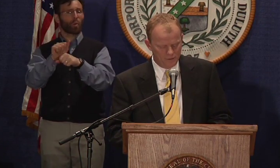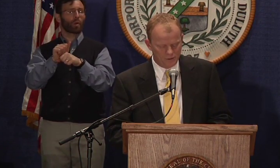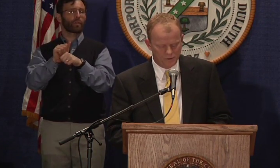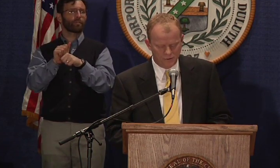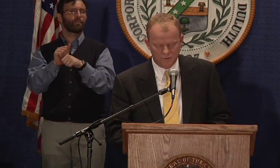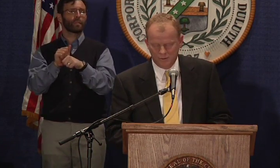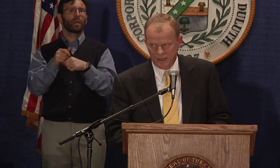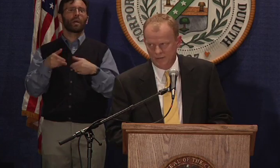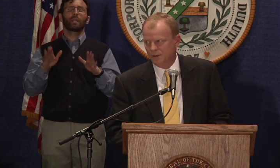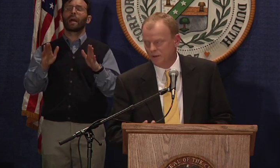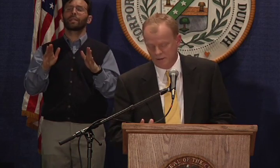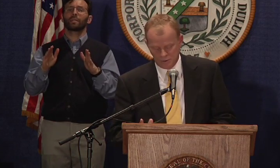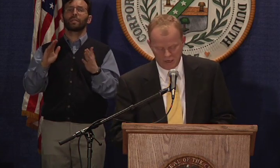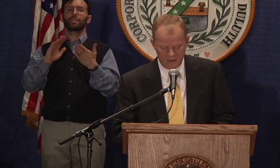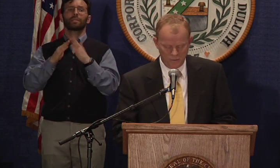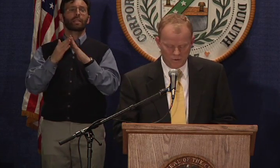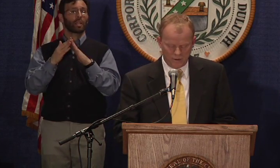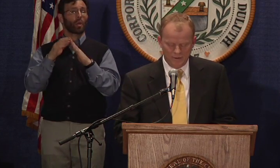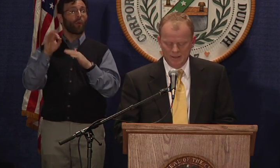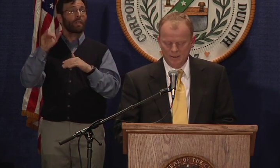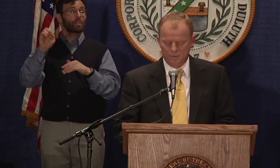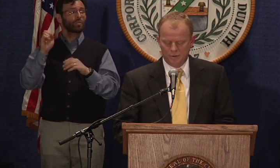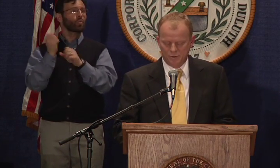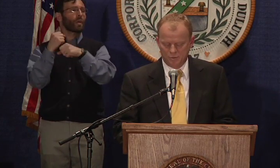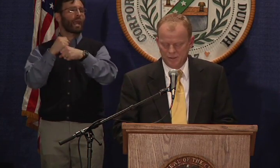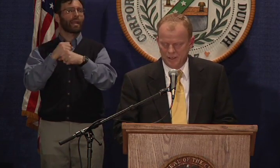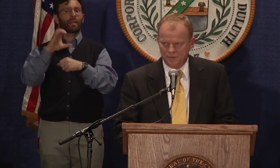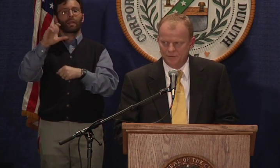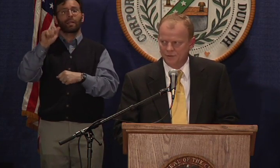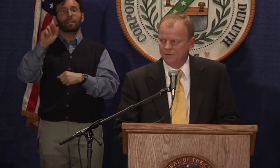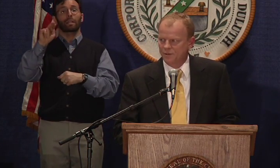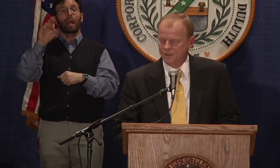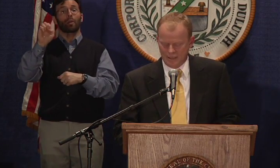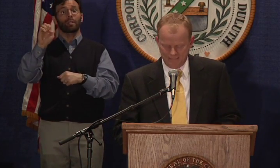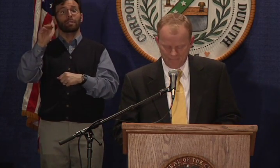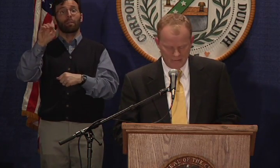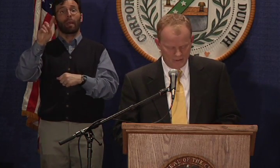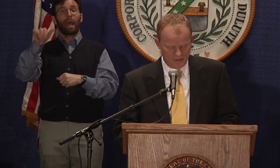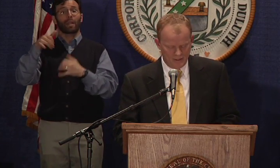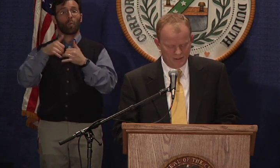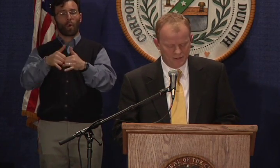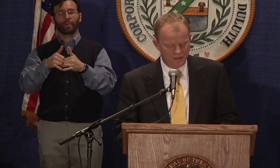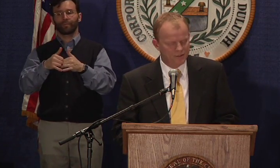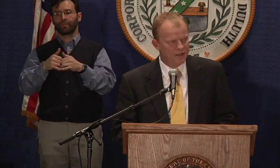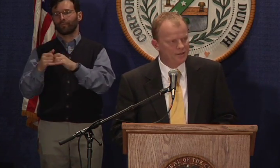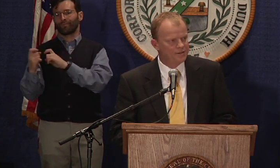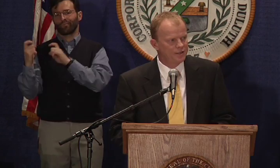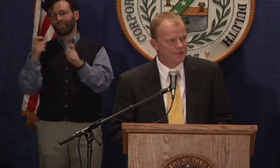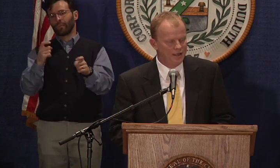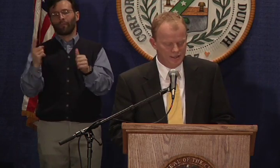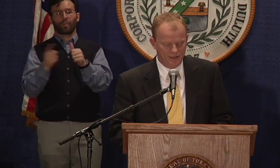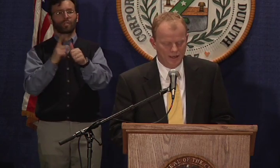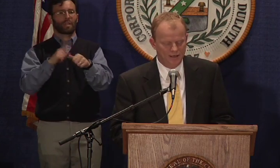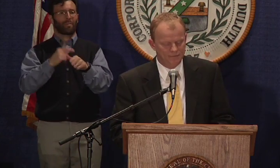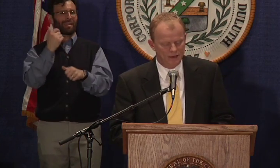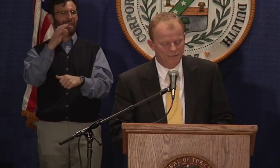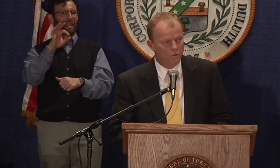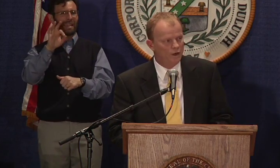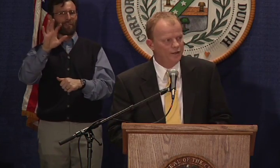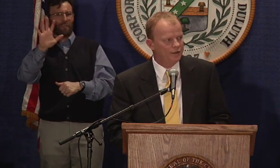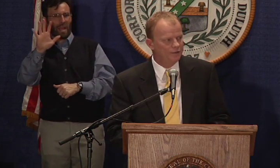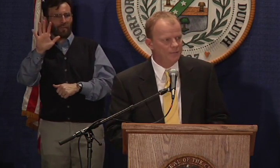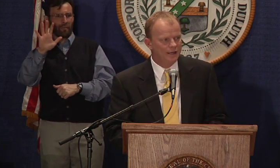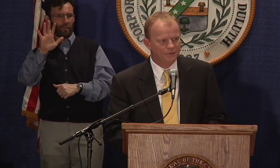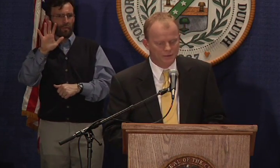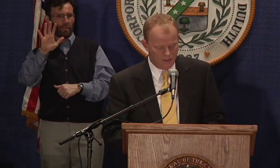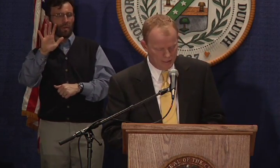city officials to create the Clarence Maddy Award, which was presented for the first time at the State of the City address in 1995,